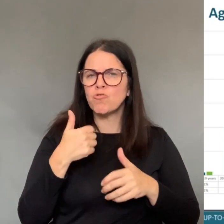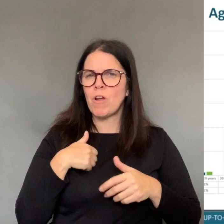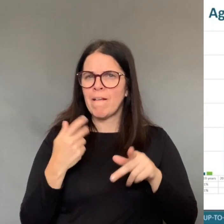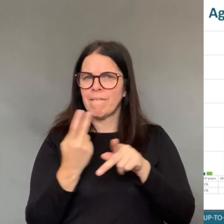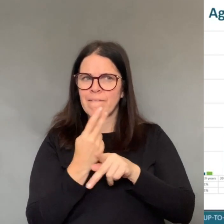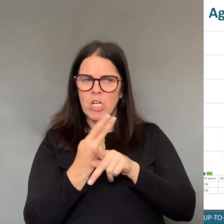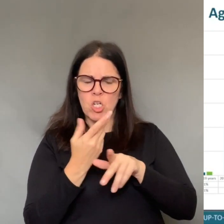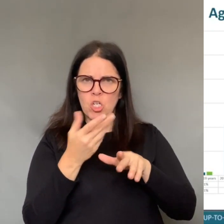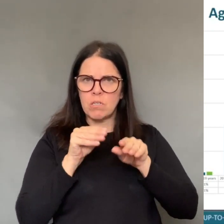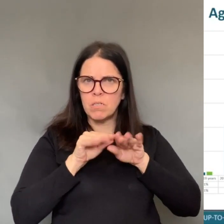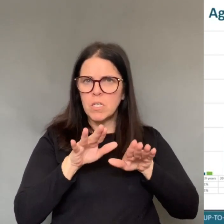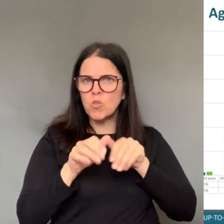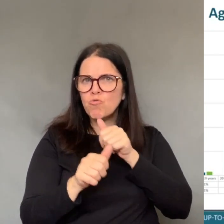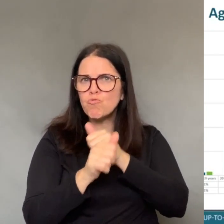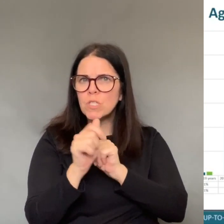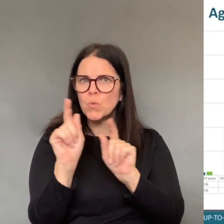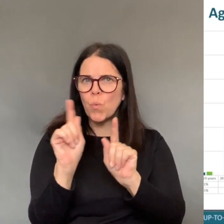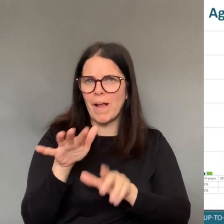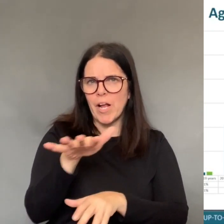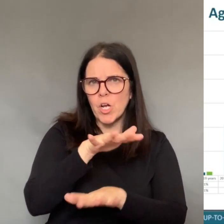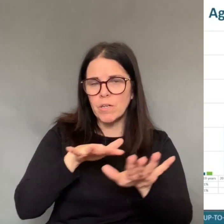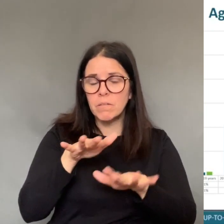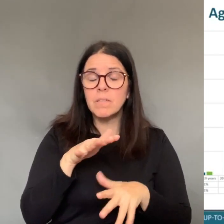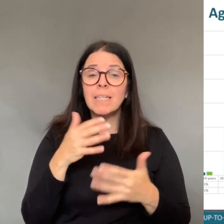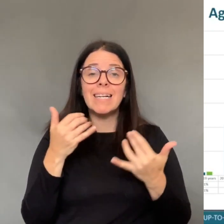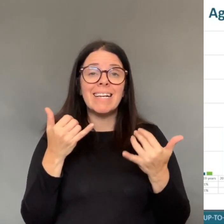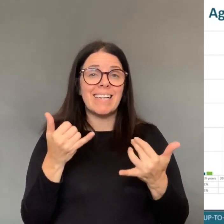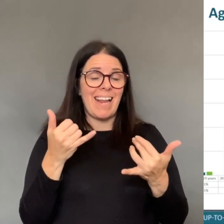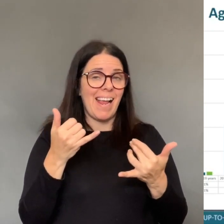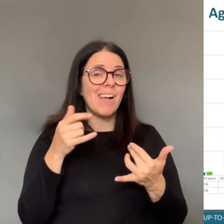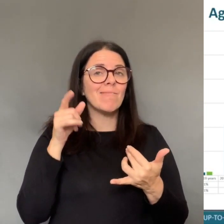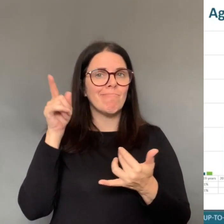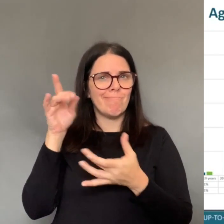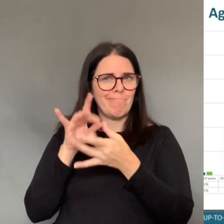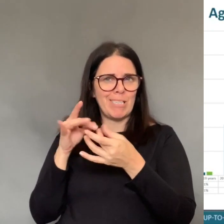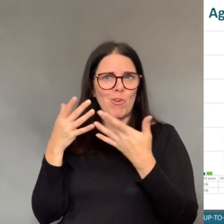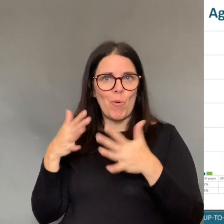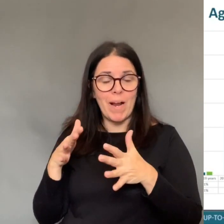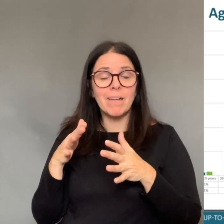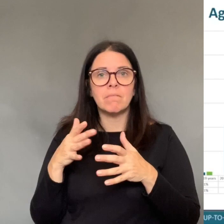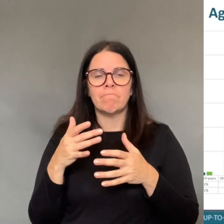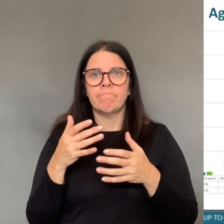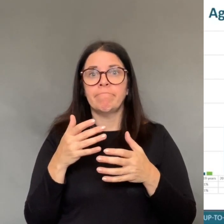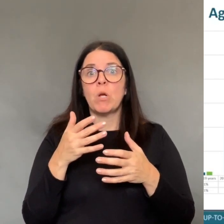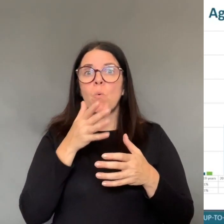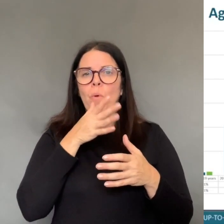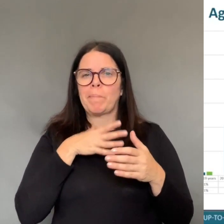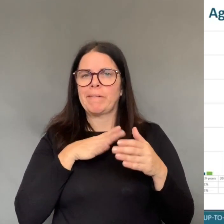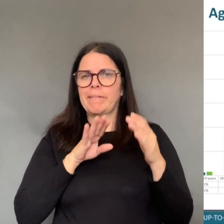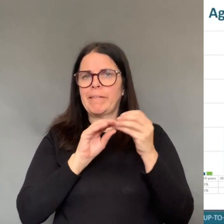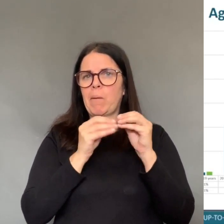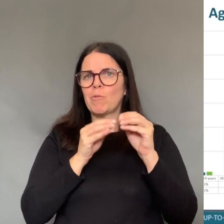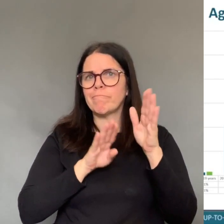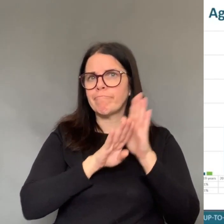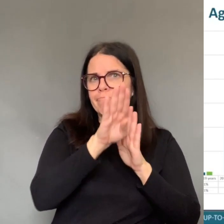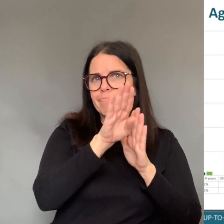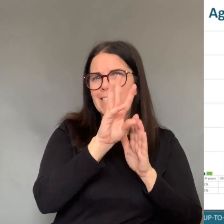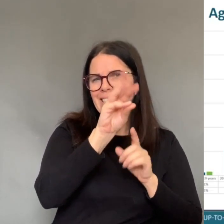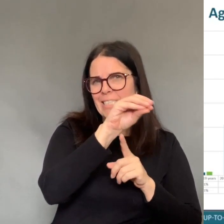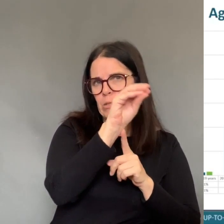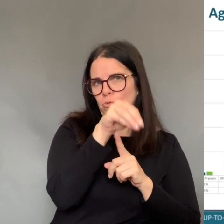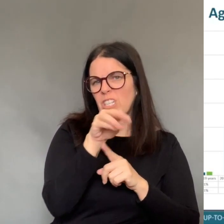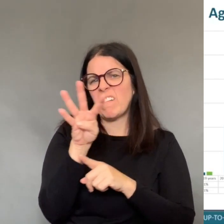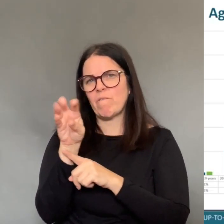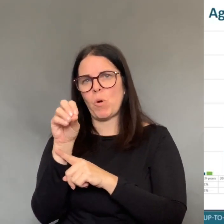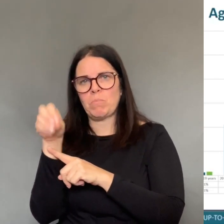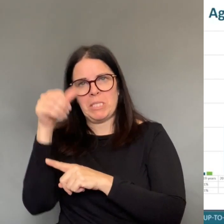male. And this graph further breaks it down to the number of based on their